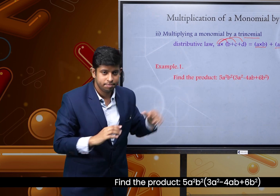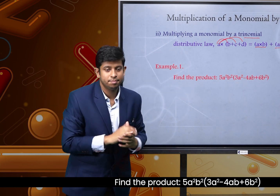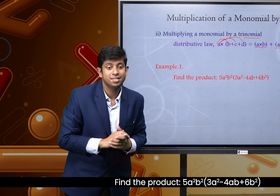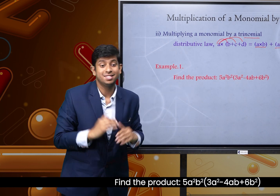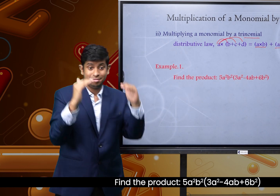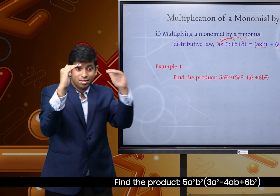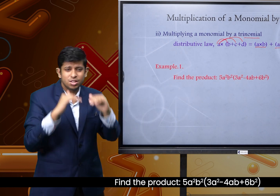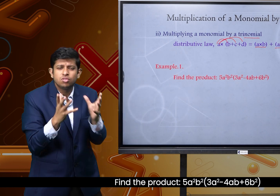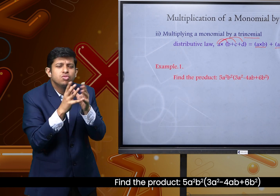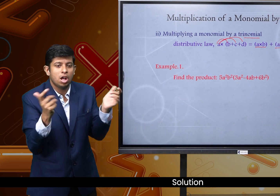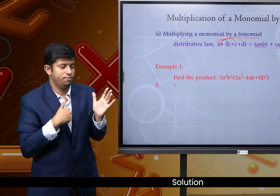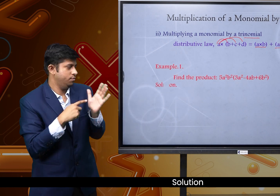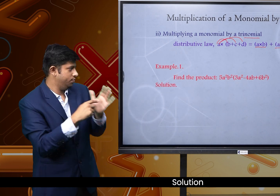square. Solution: